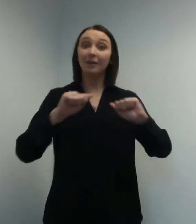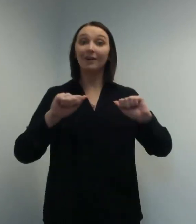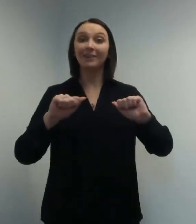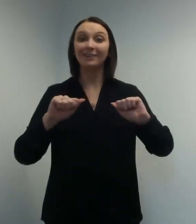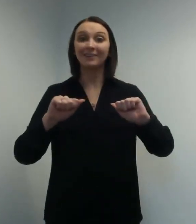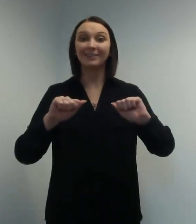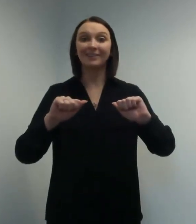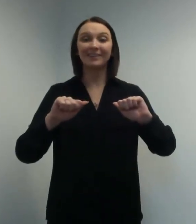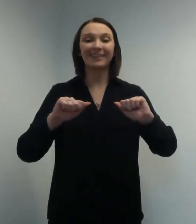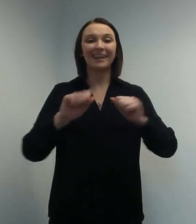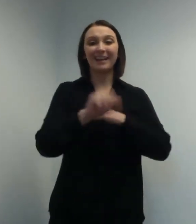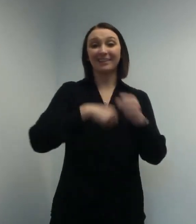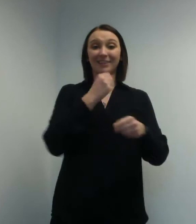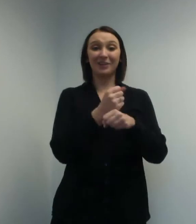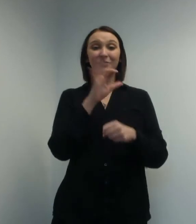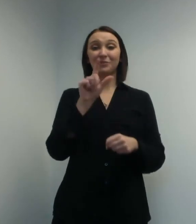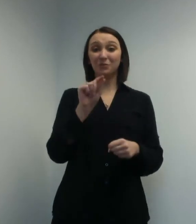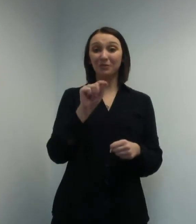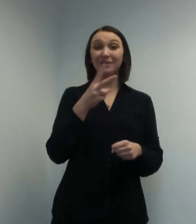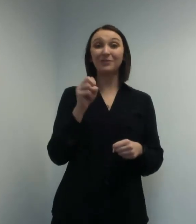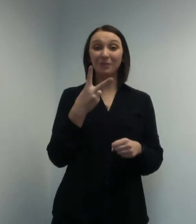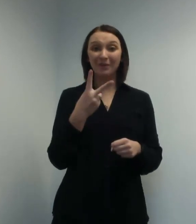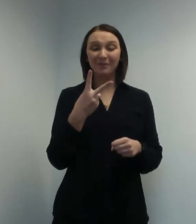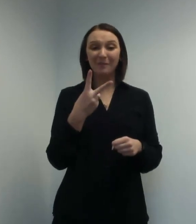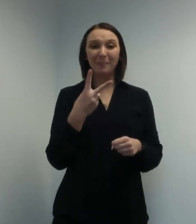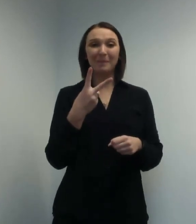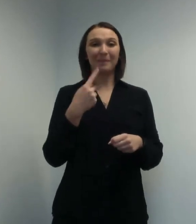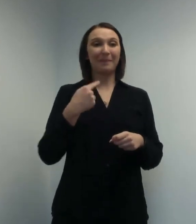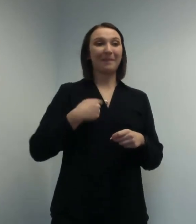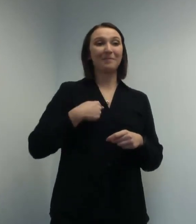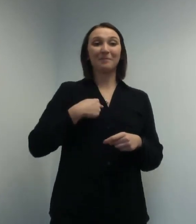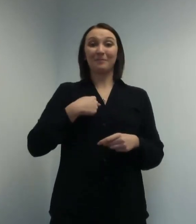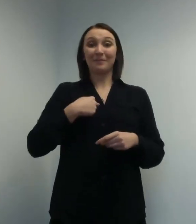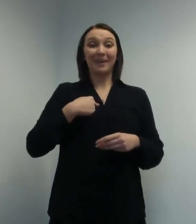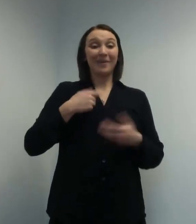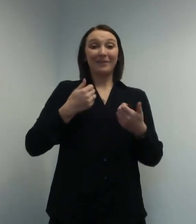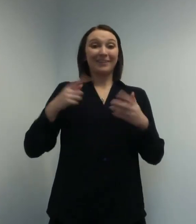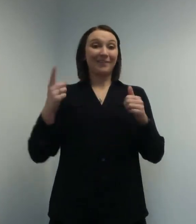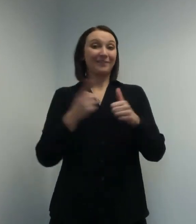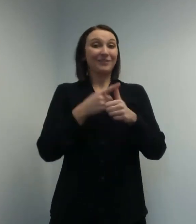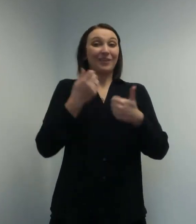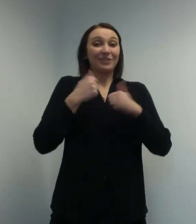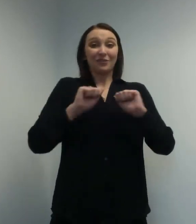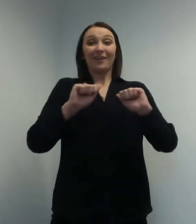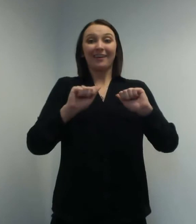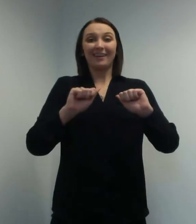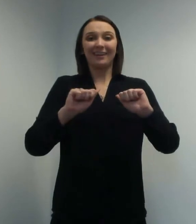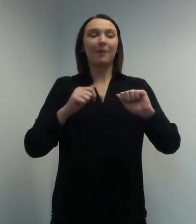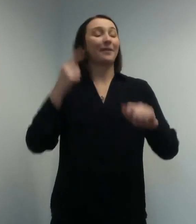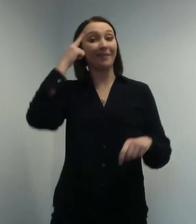upstart in a New York City congressional race. I swore I was going to win. I had the endorsement from the